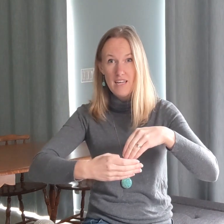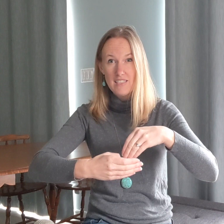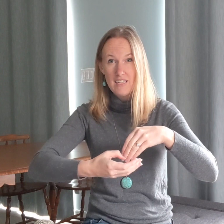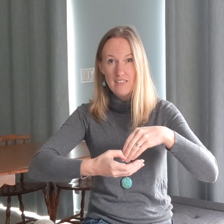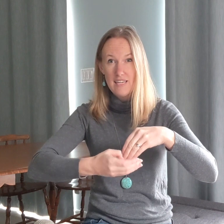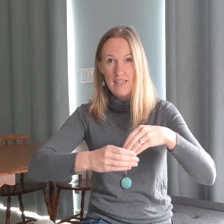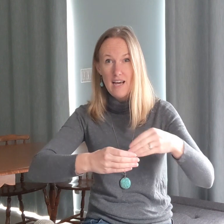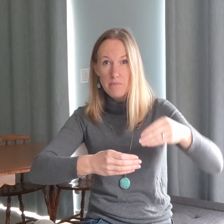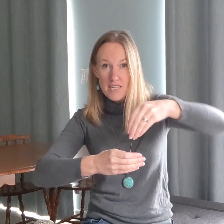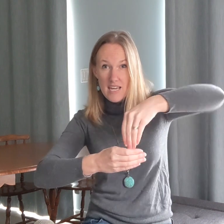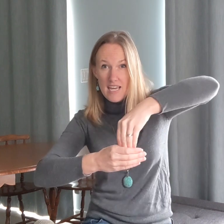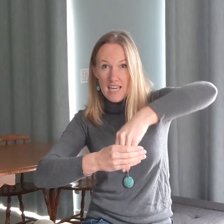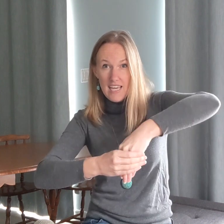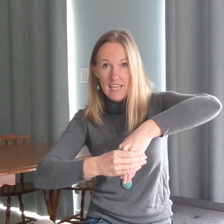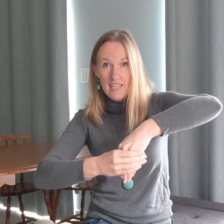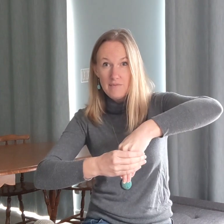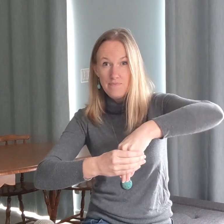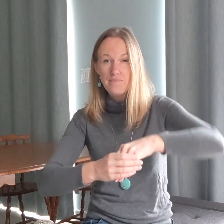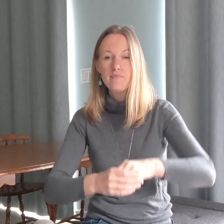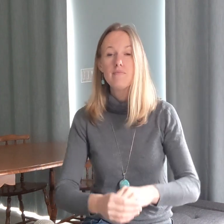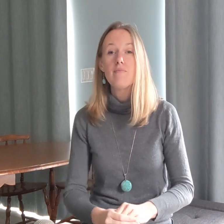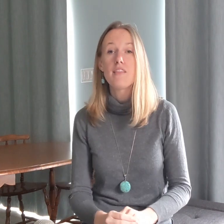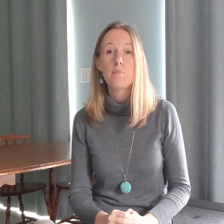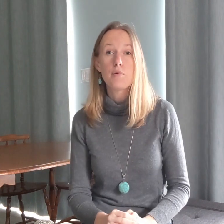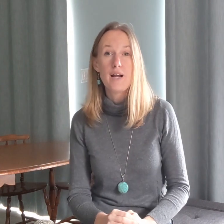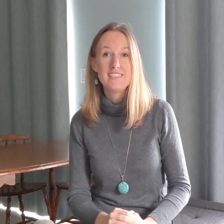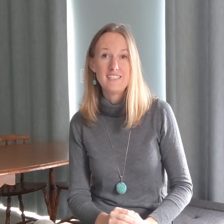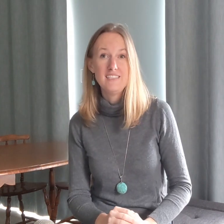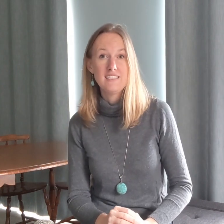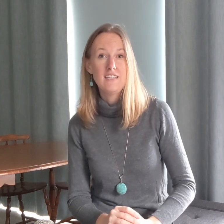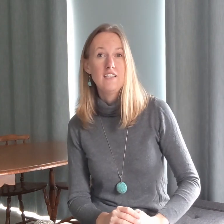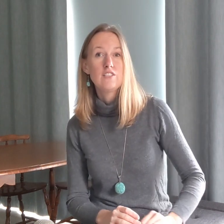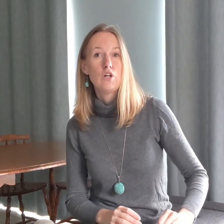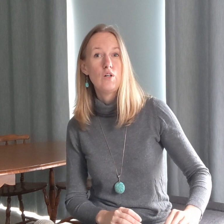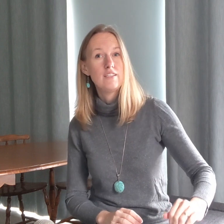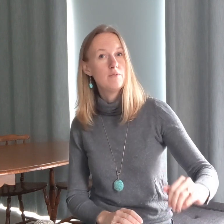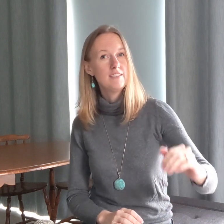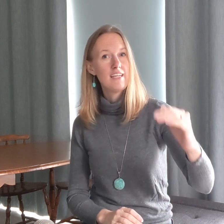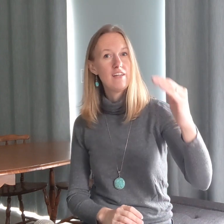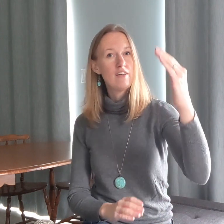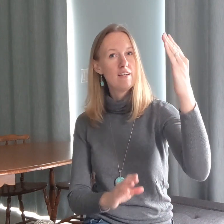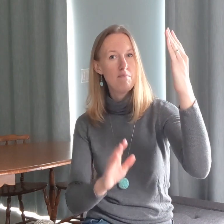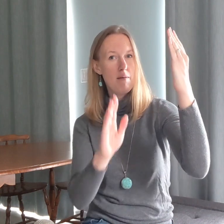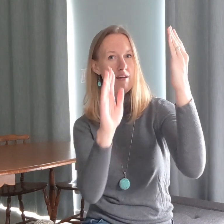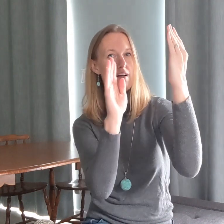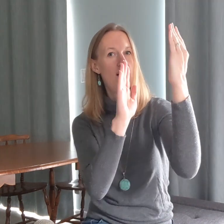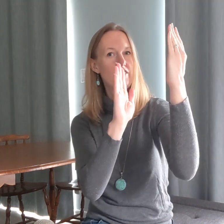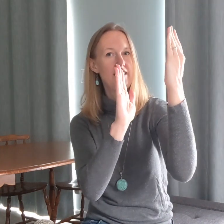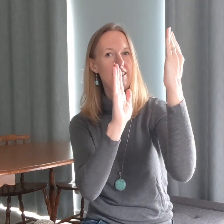hand here slightly cut in the presence. So it's almost like you're gonna mimic a conversation.